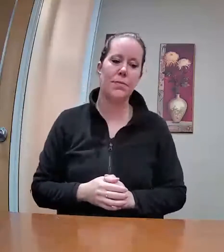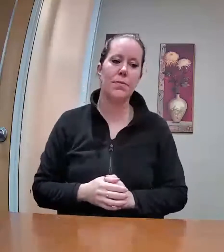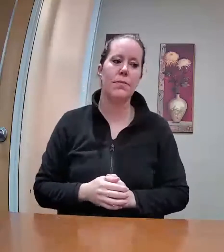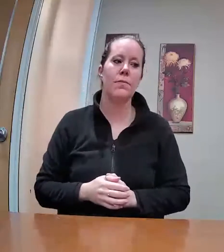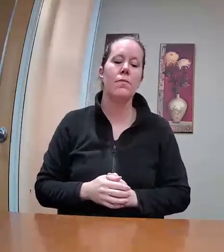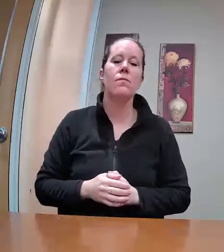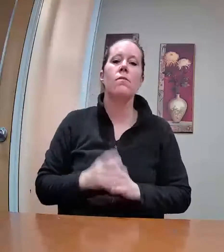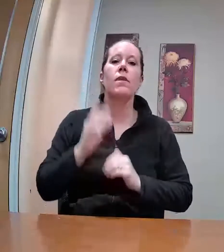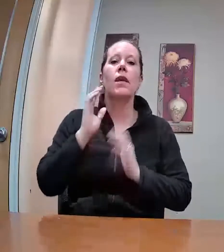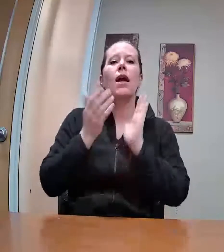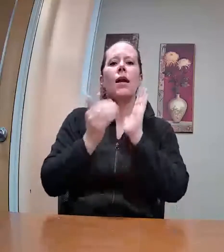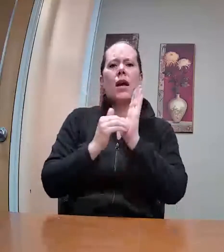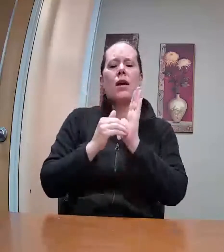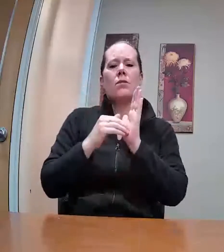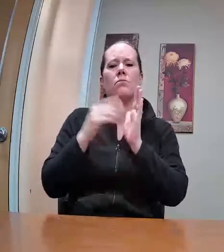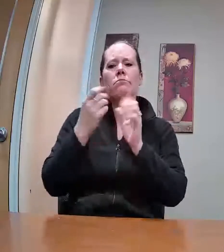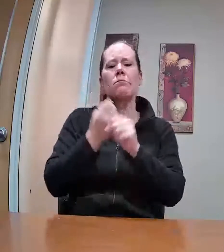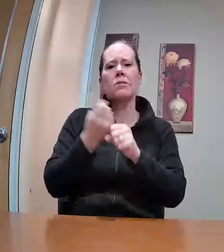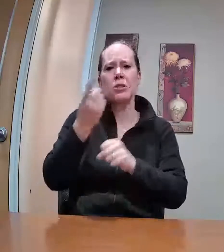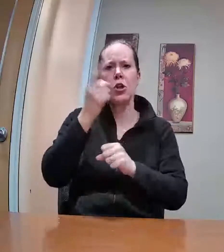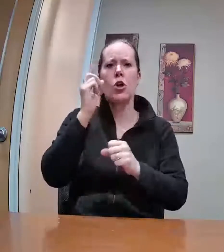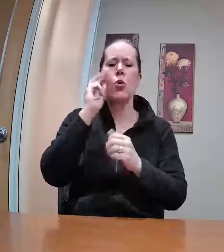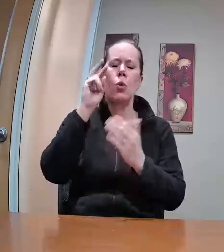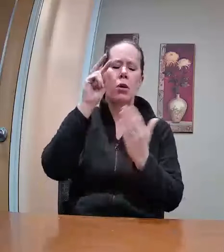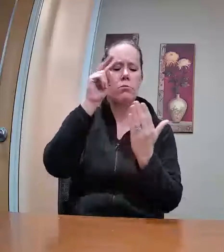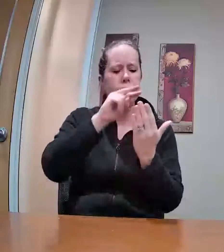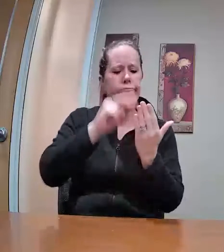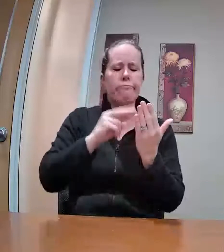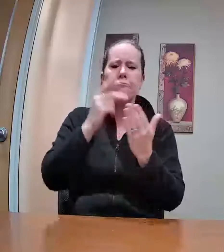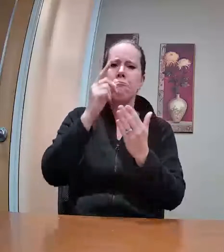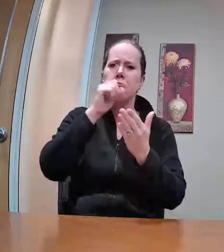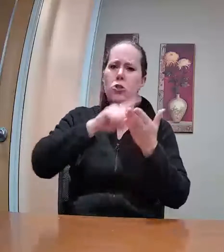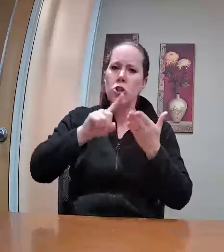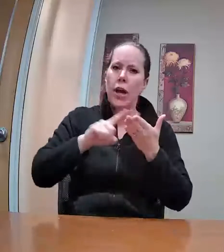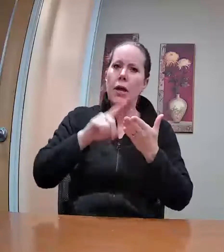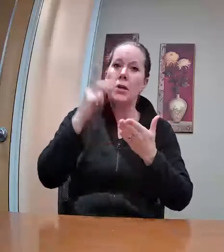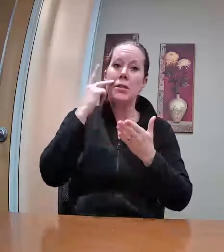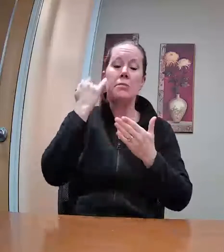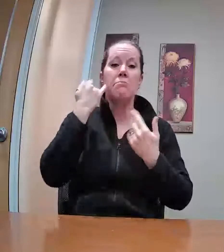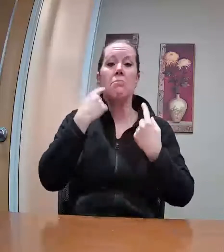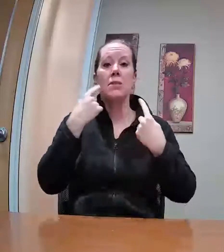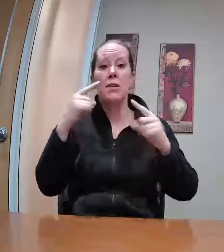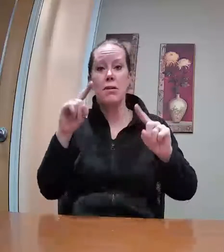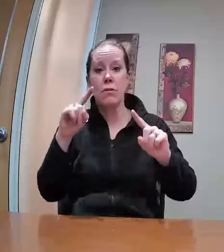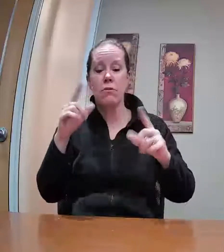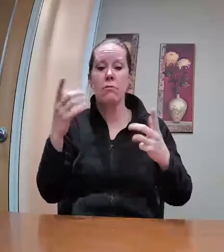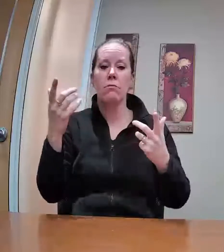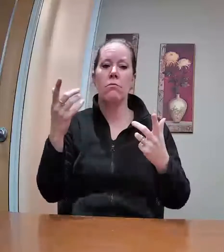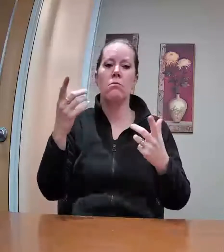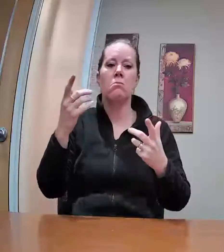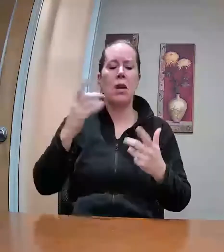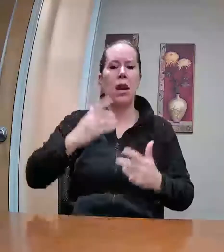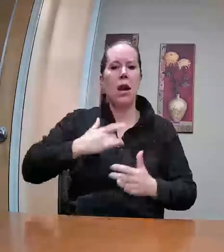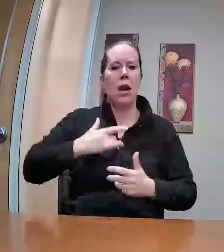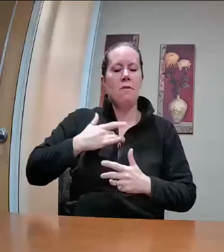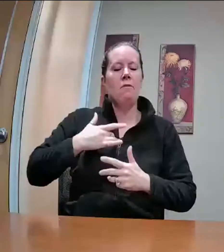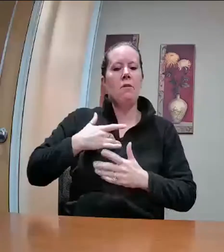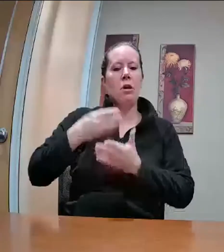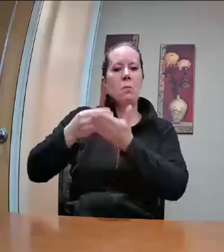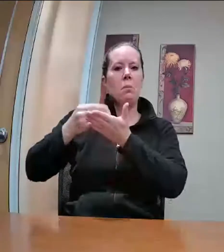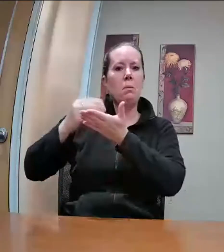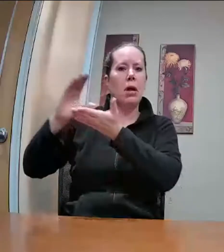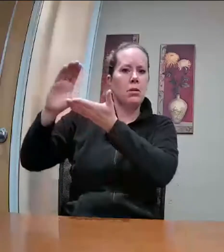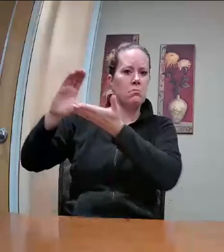We're going to review this in the new year and see how it's working. I believe that we have enough money